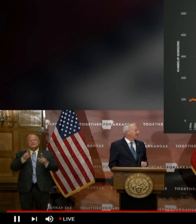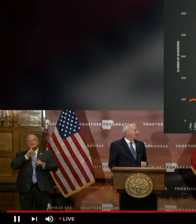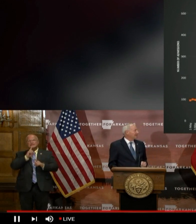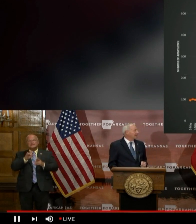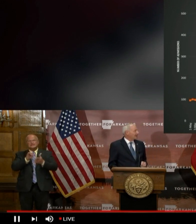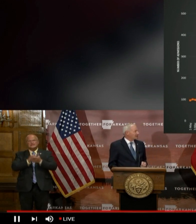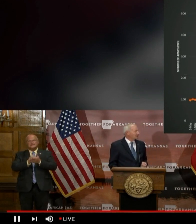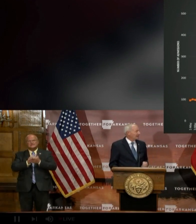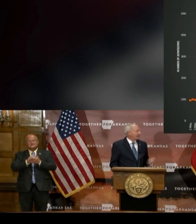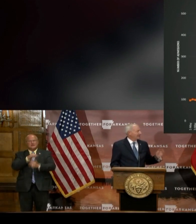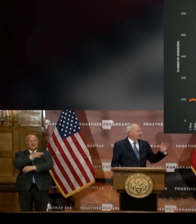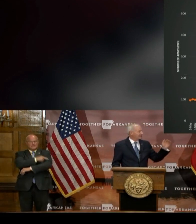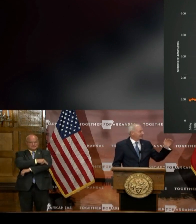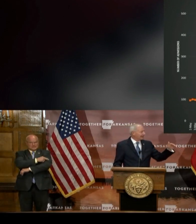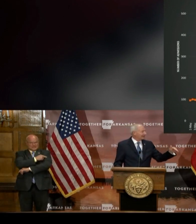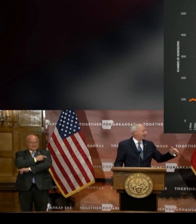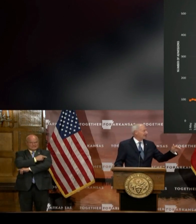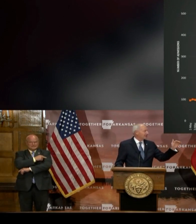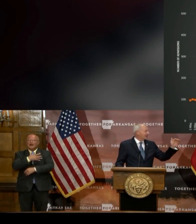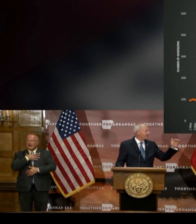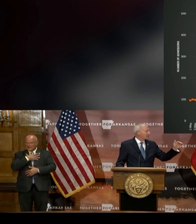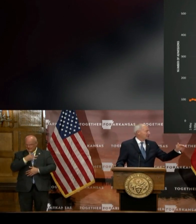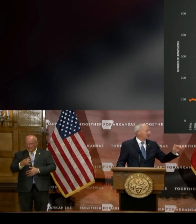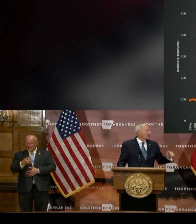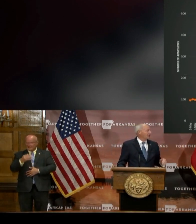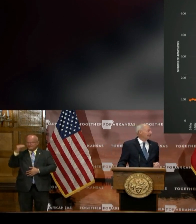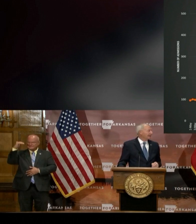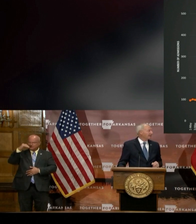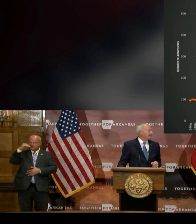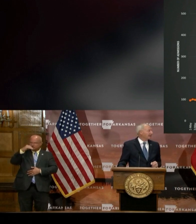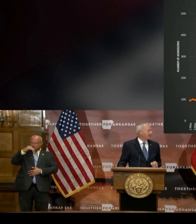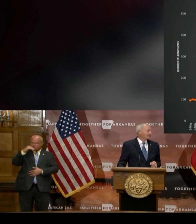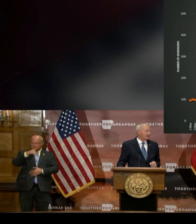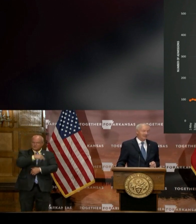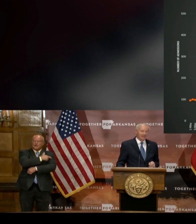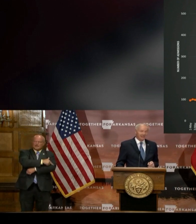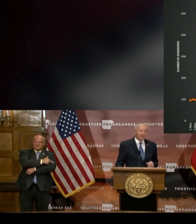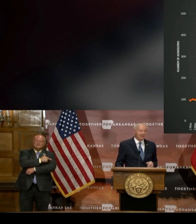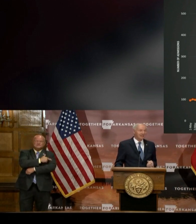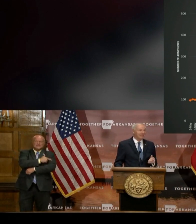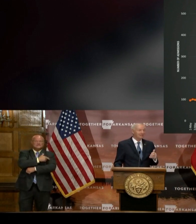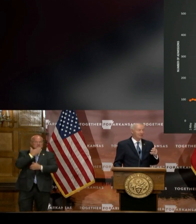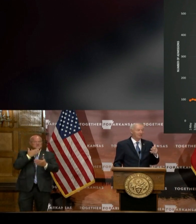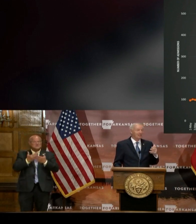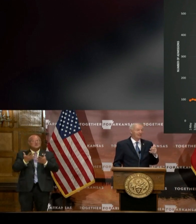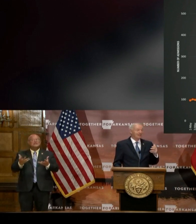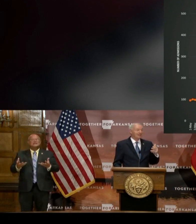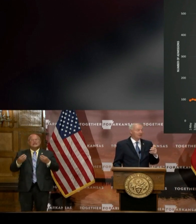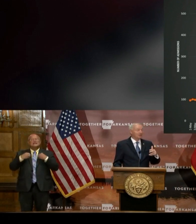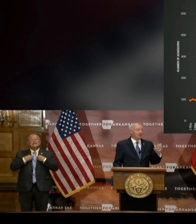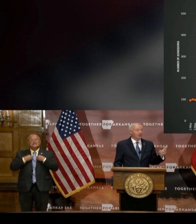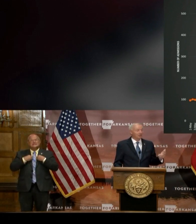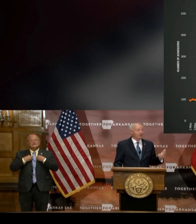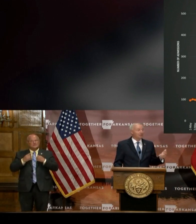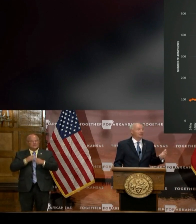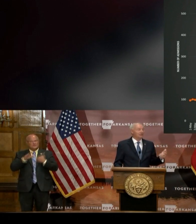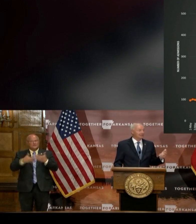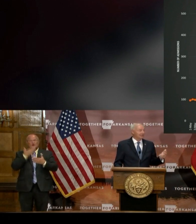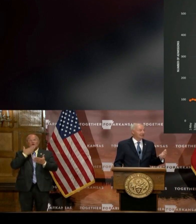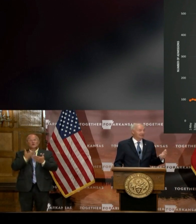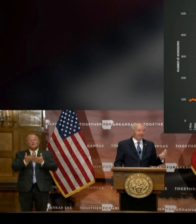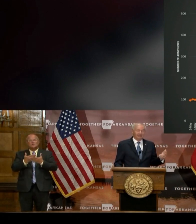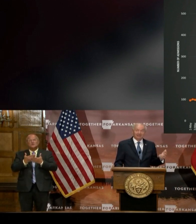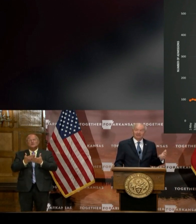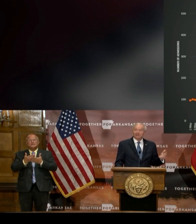the hospitalized. I like that trend. We're still going down in our hospitalizations. That gives us, first of all, a good cushion in